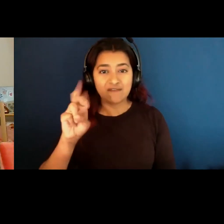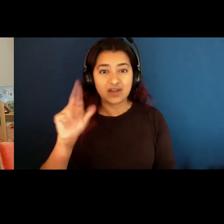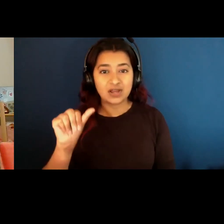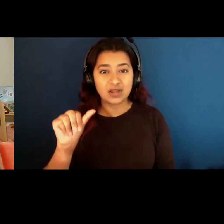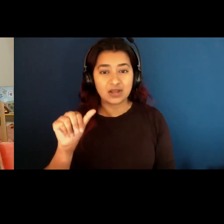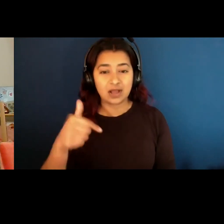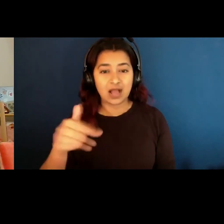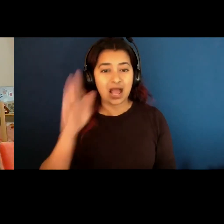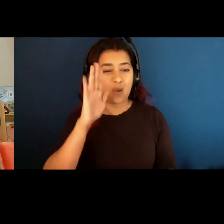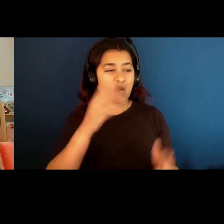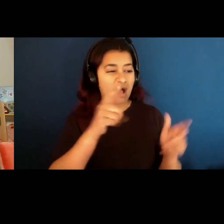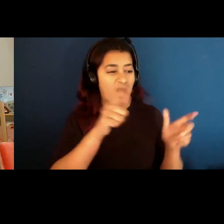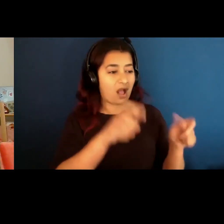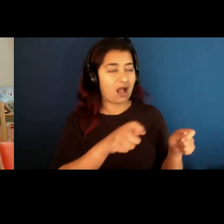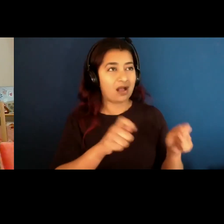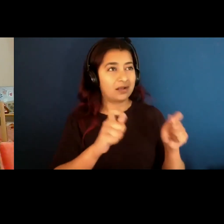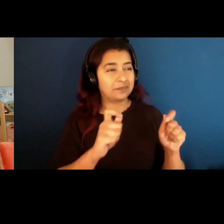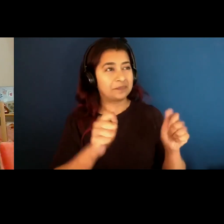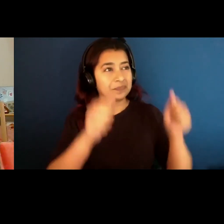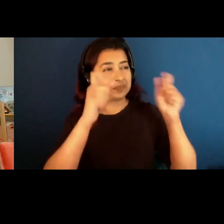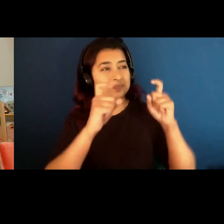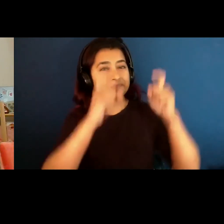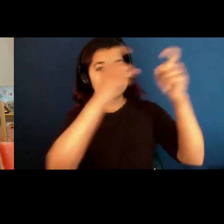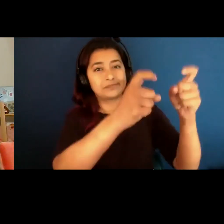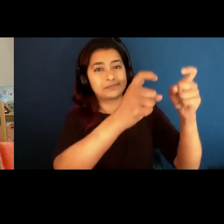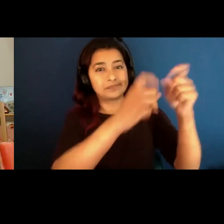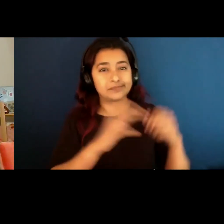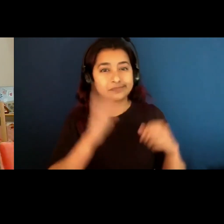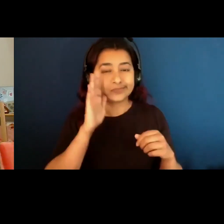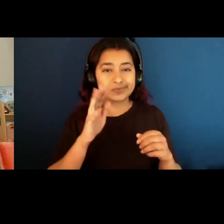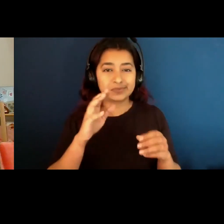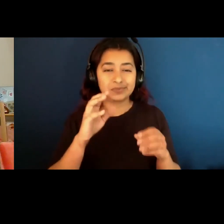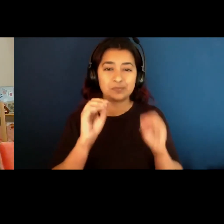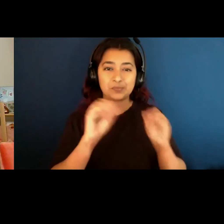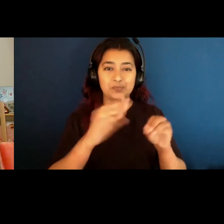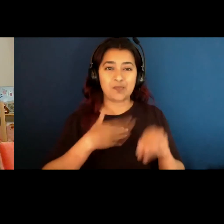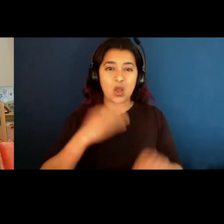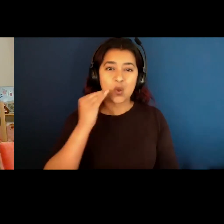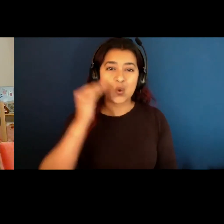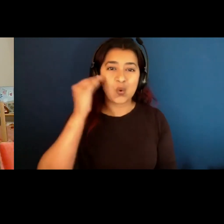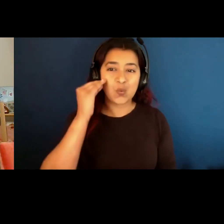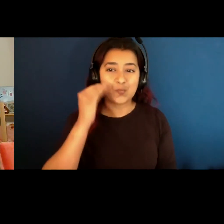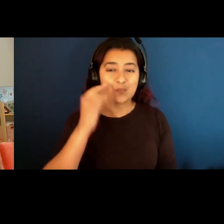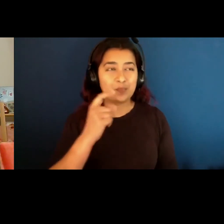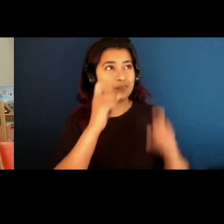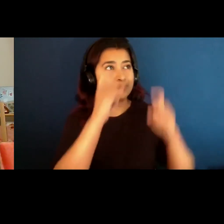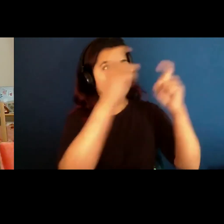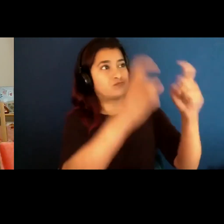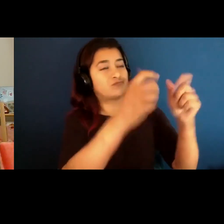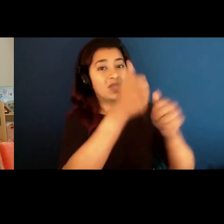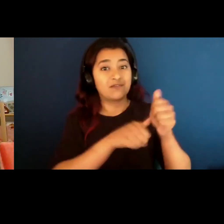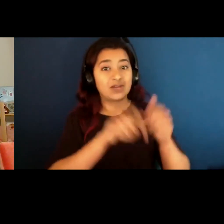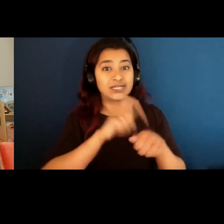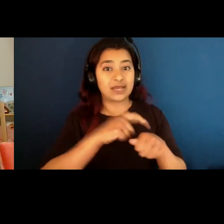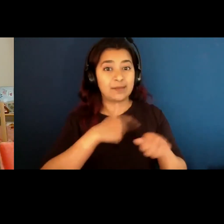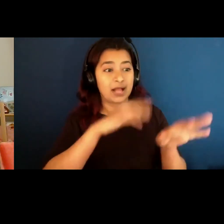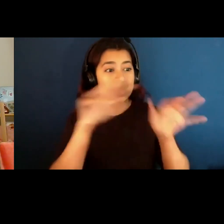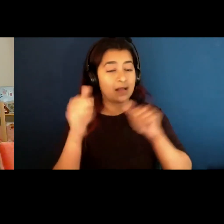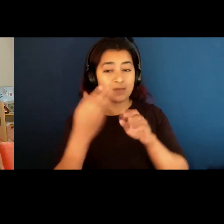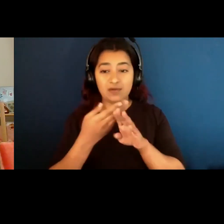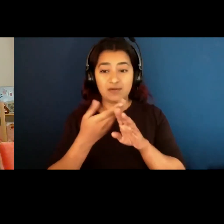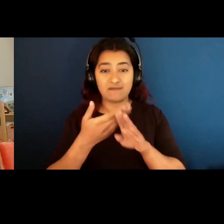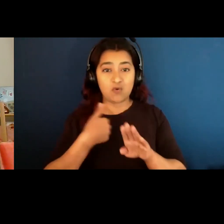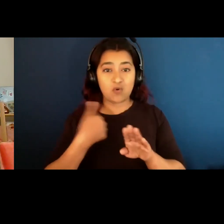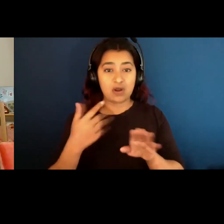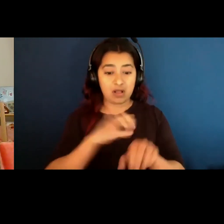frame the photograph and hang it in the center of my home. So every time I left, before locking the door,